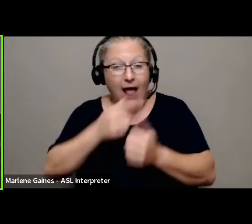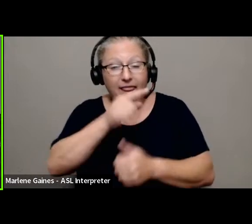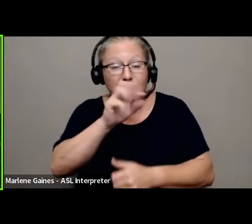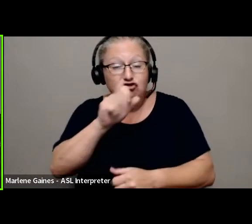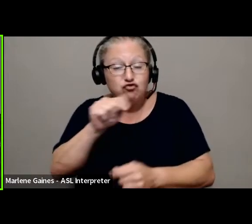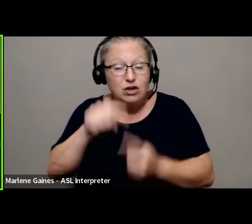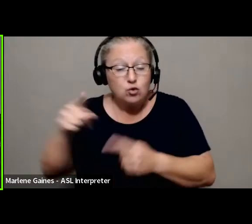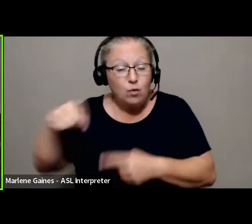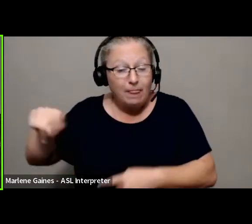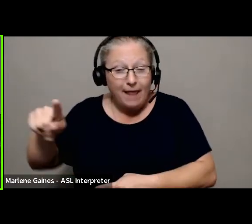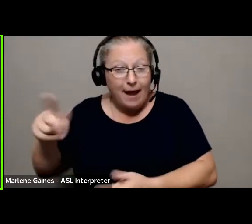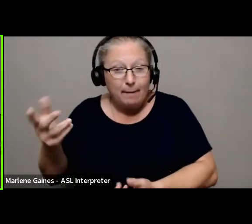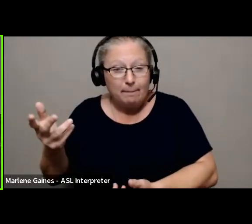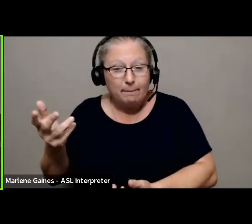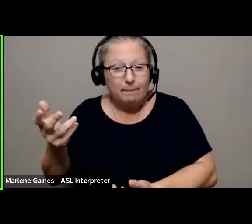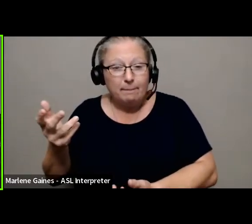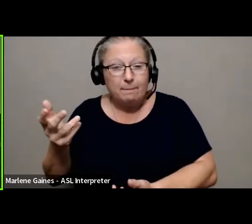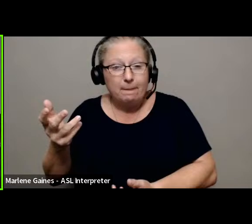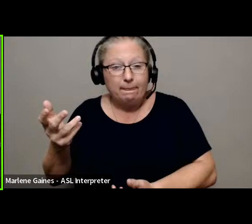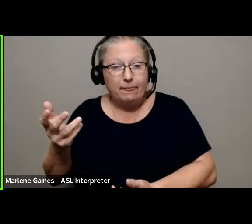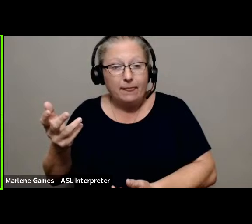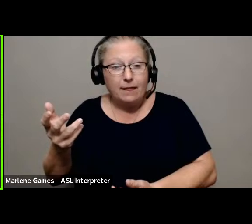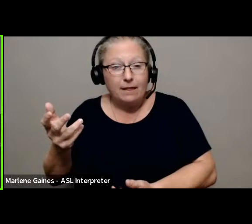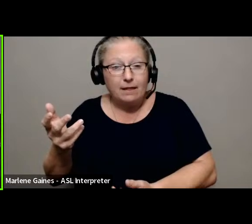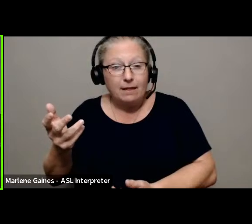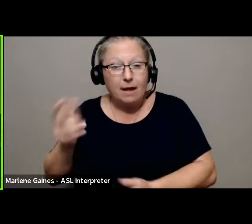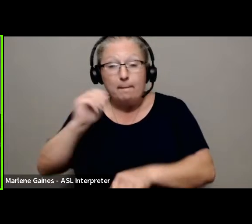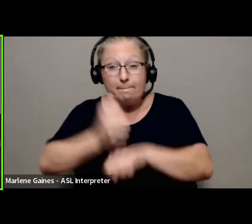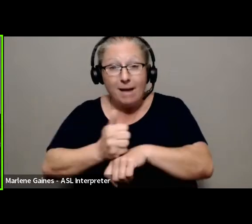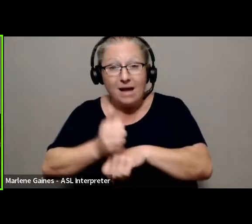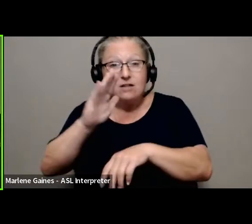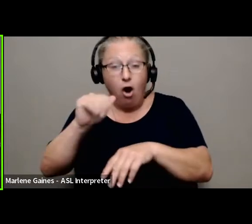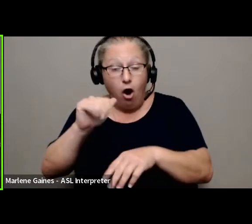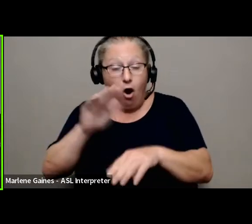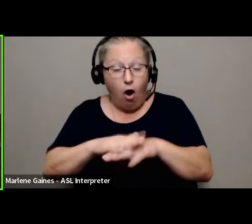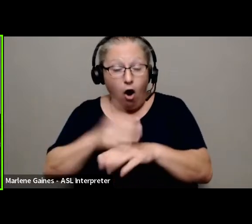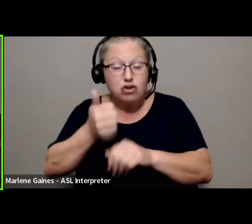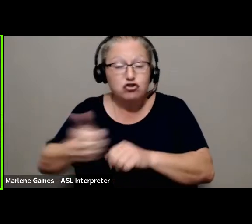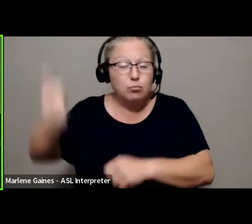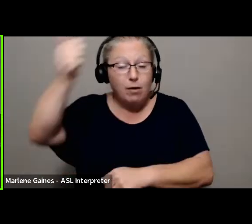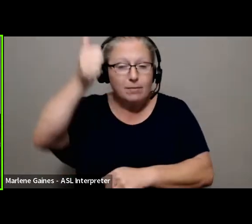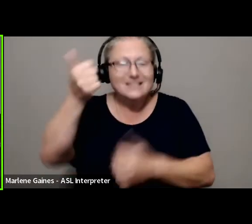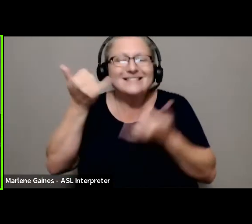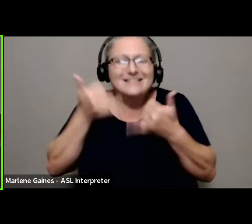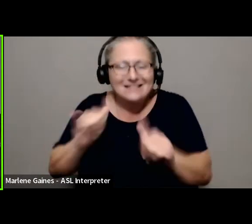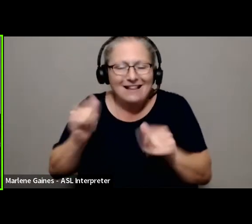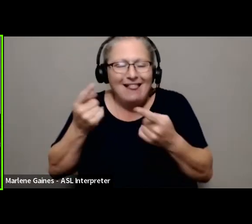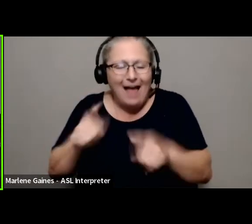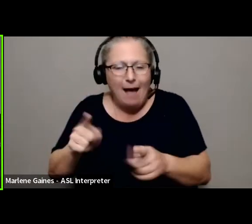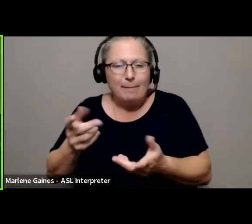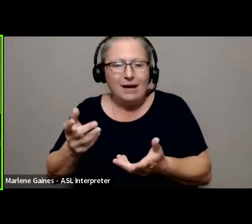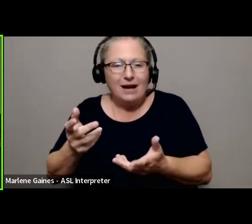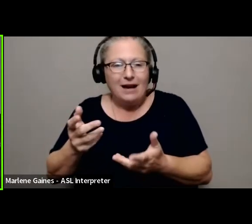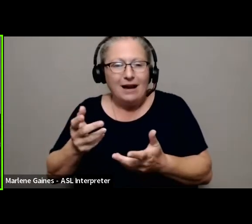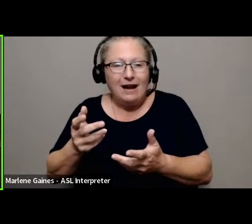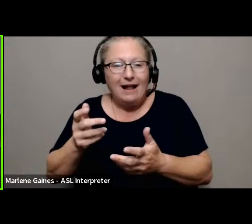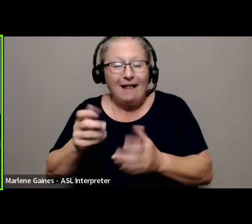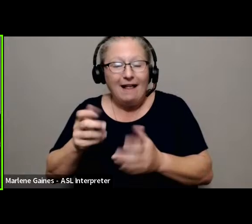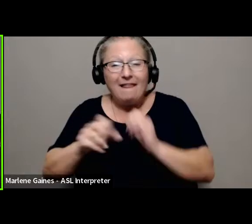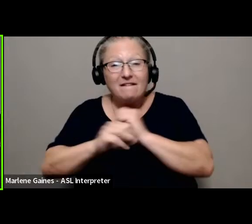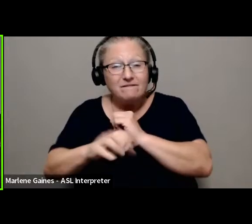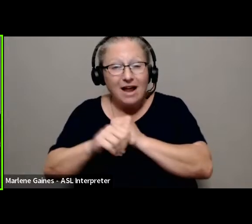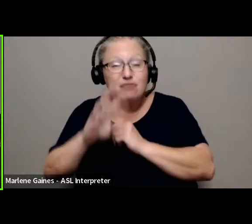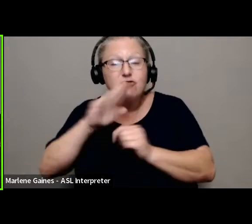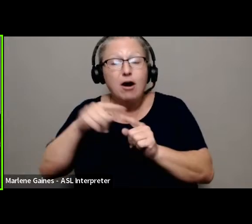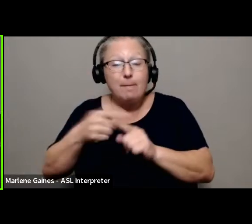treated, it's based on supremacy, and it's still happening. The flyers I talked about earlier